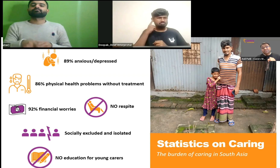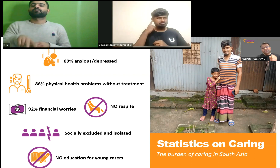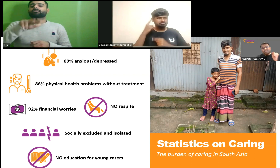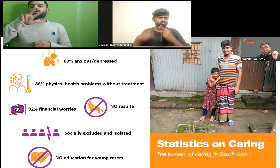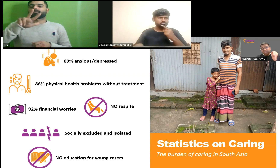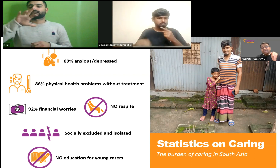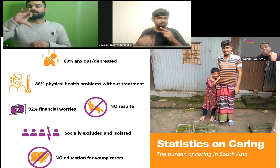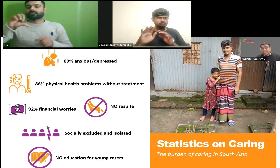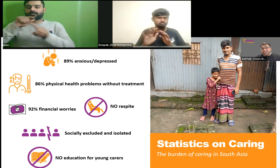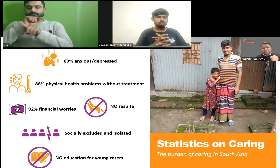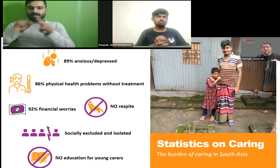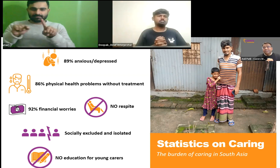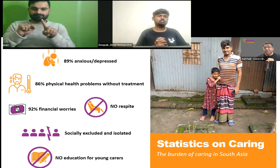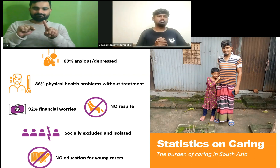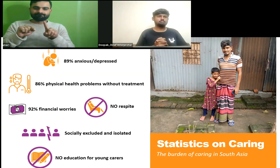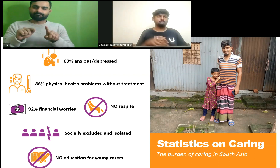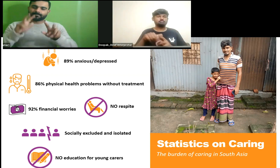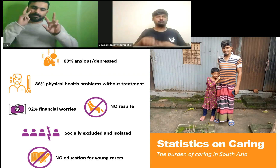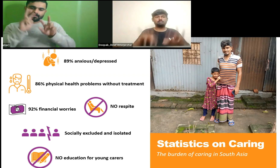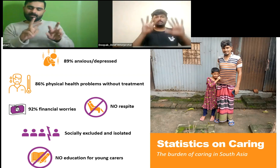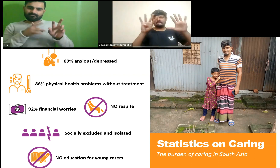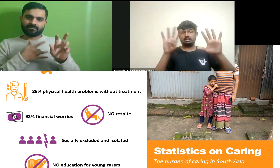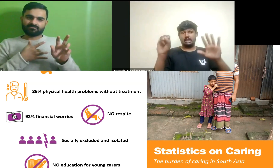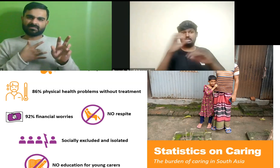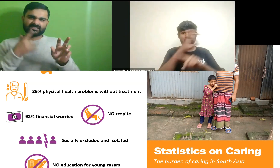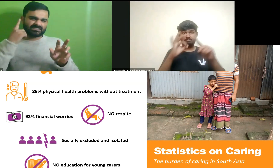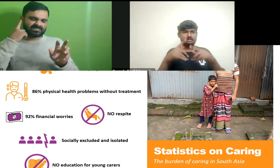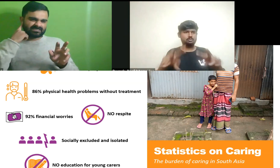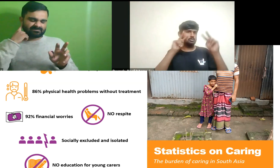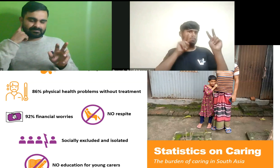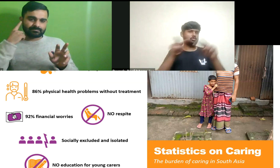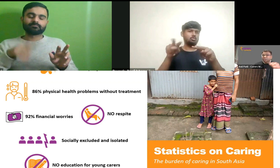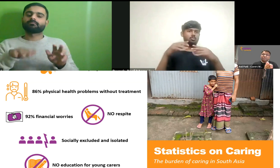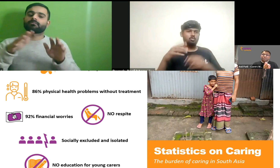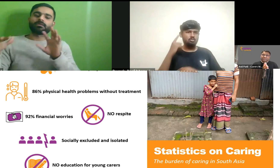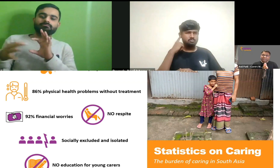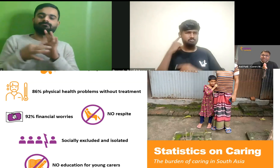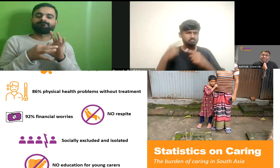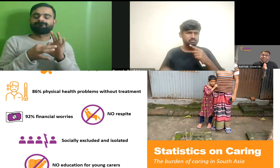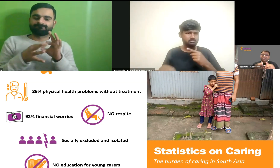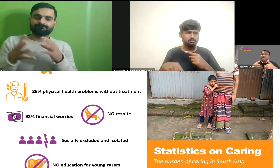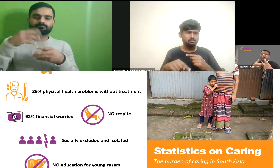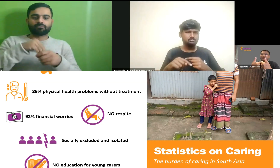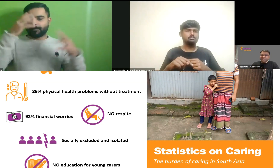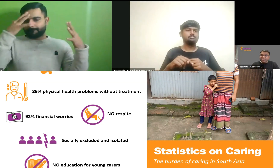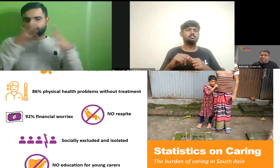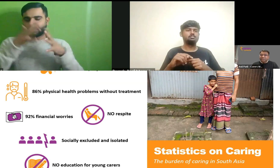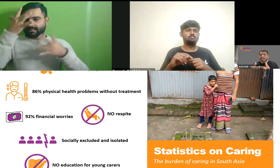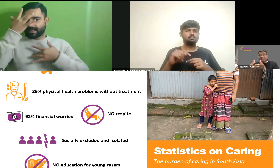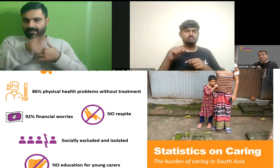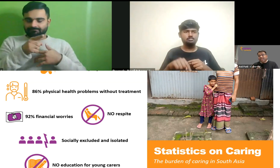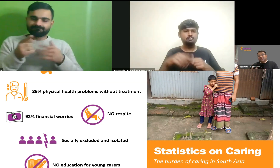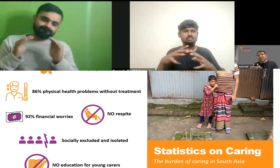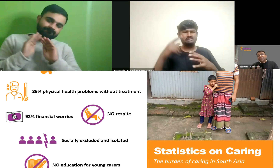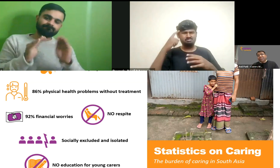of carers are feeling anxious and depressed. One side, people who have been identified and diagnosed with mental health, they are receiving the